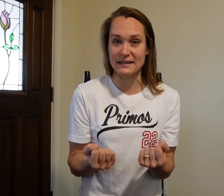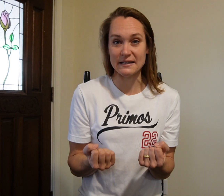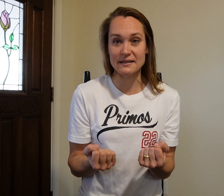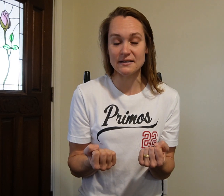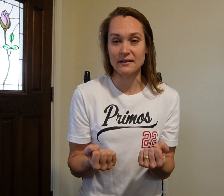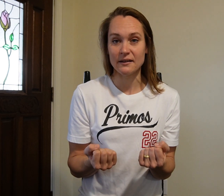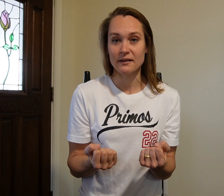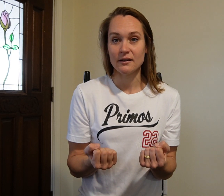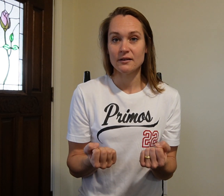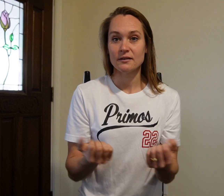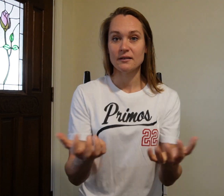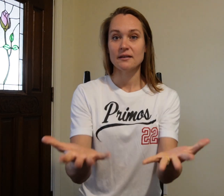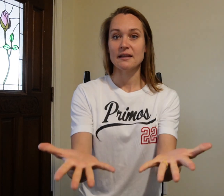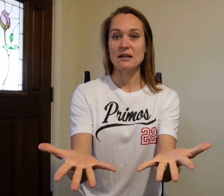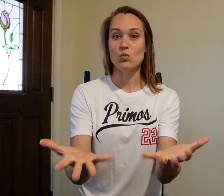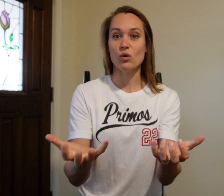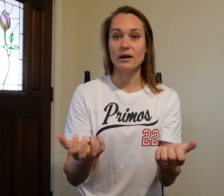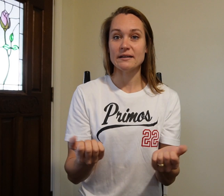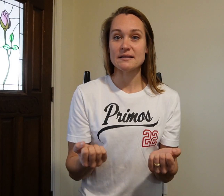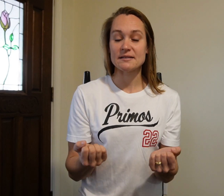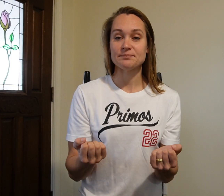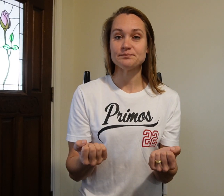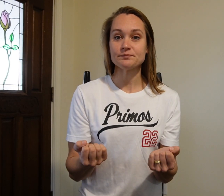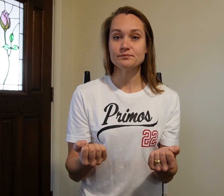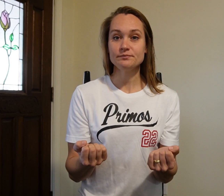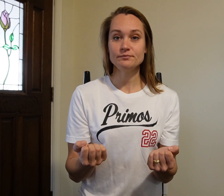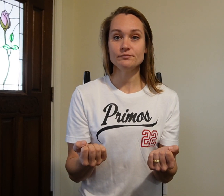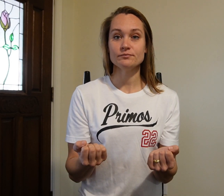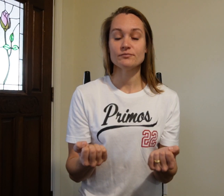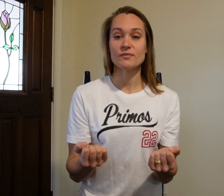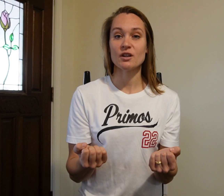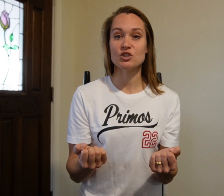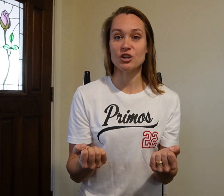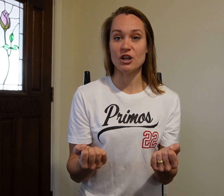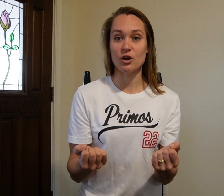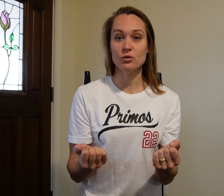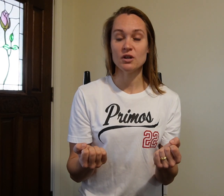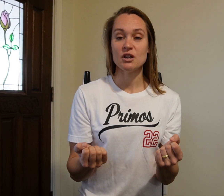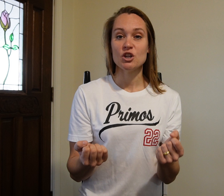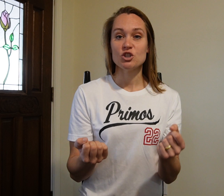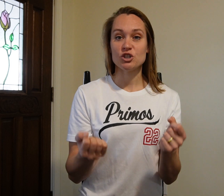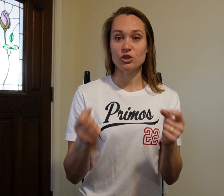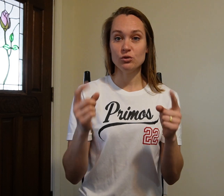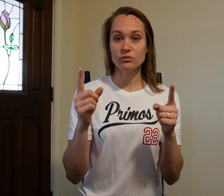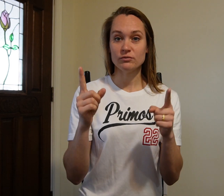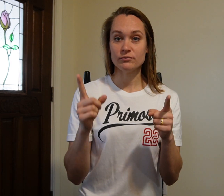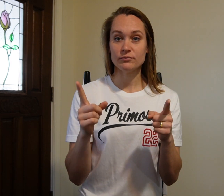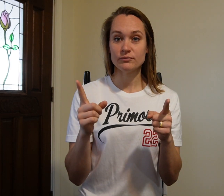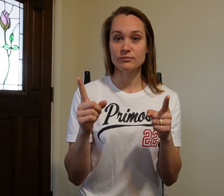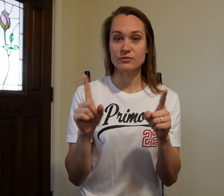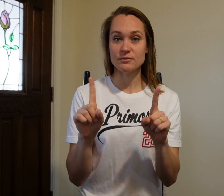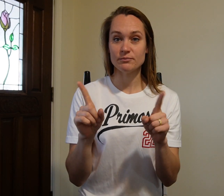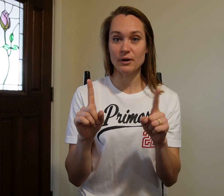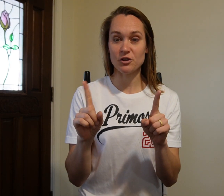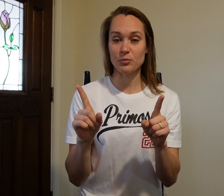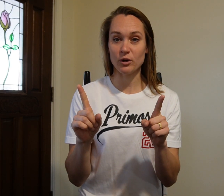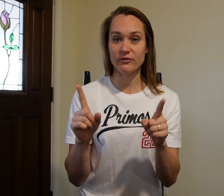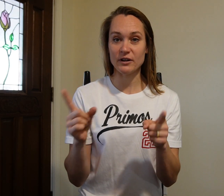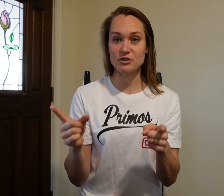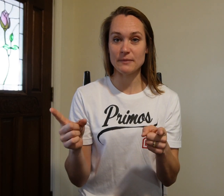it. He wants to know. To, both your pointer fingers, my